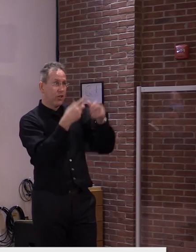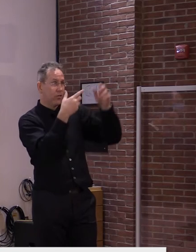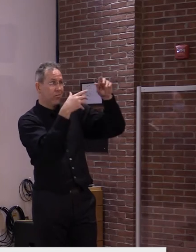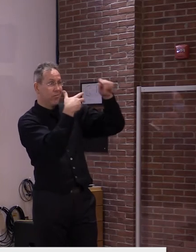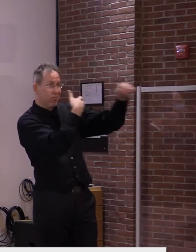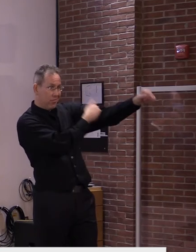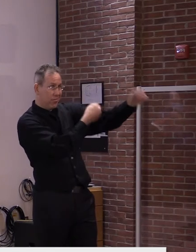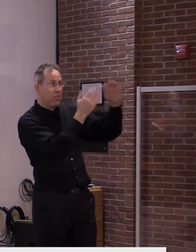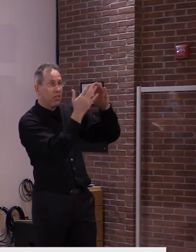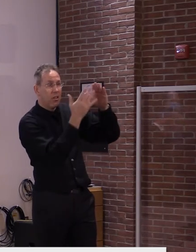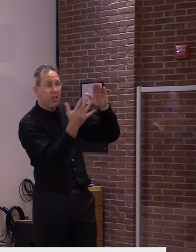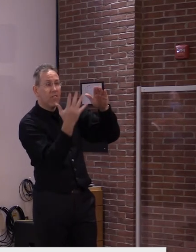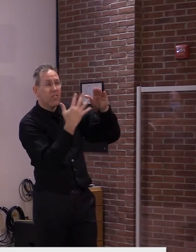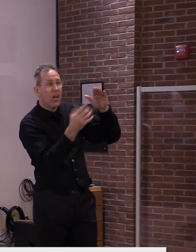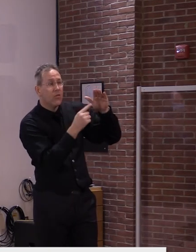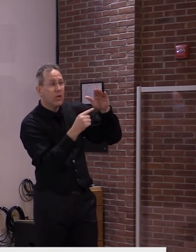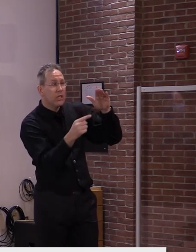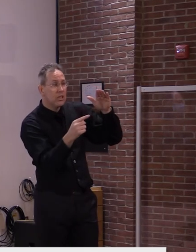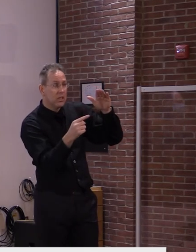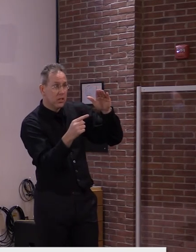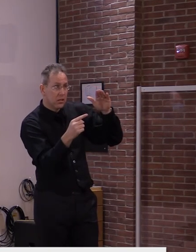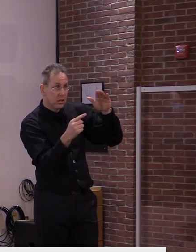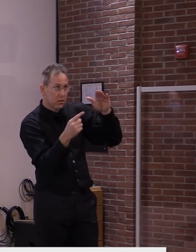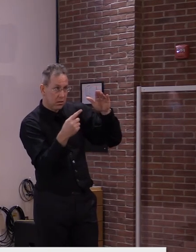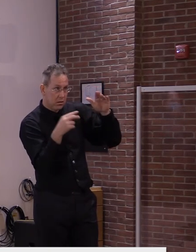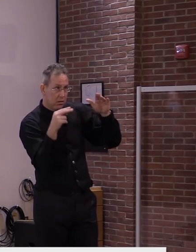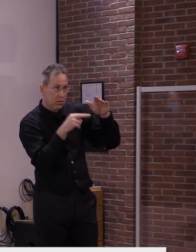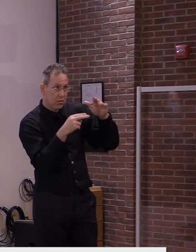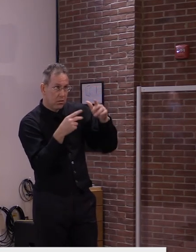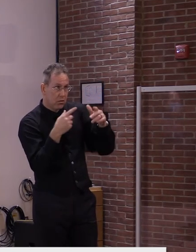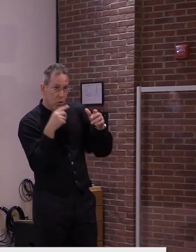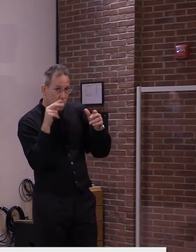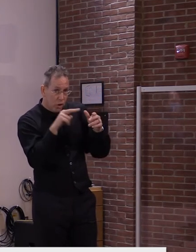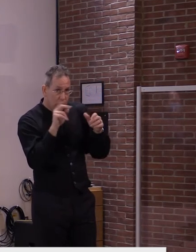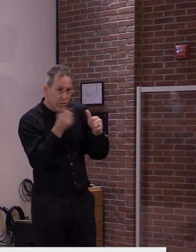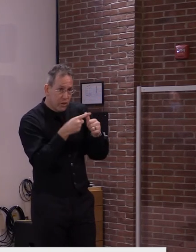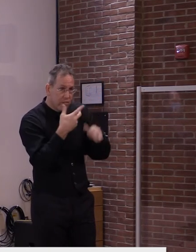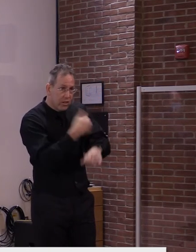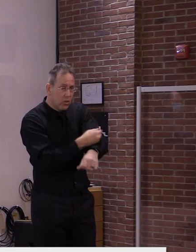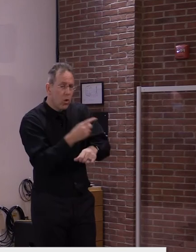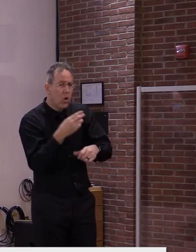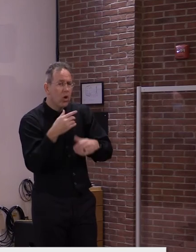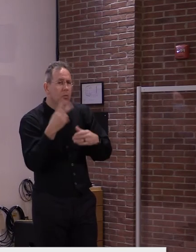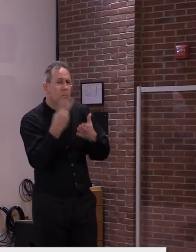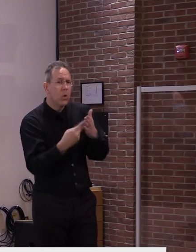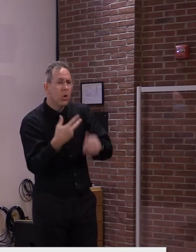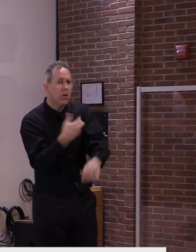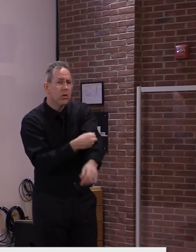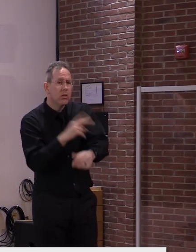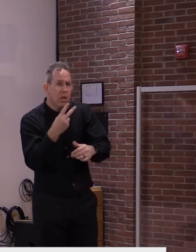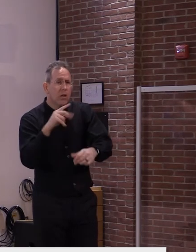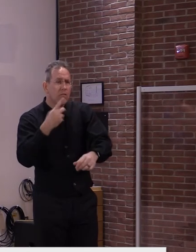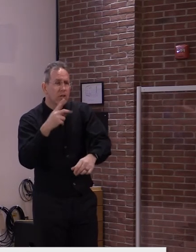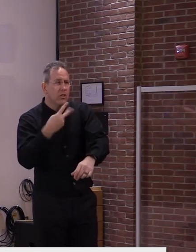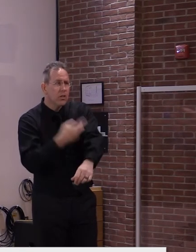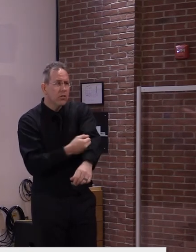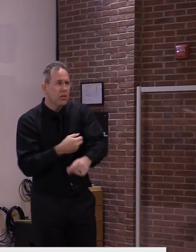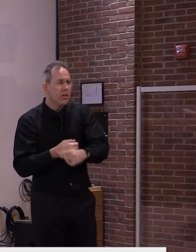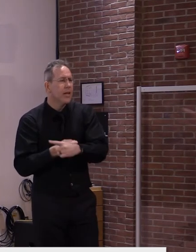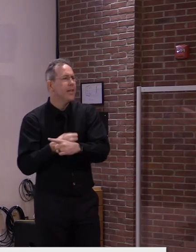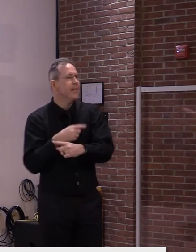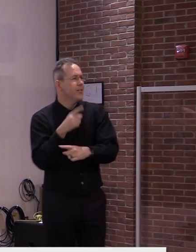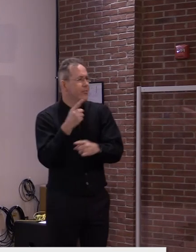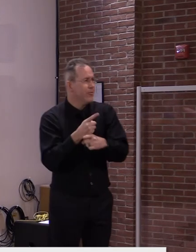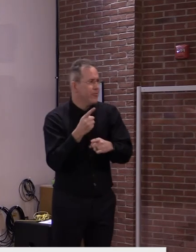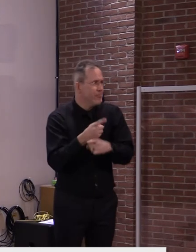of both doses. Is that correct? Yeah, I just want to clarify that, because you and I had this discussion last time at the